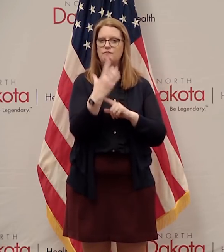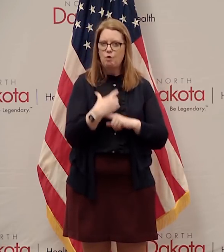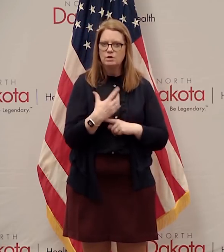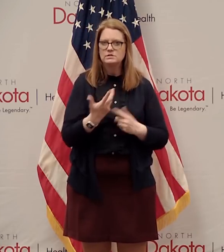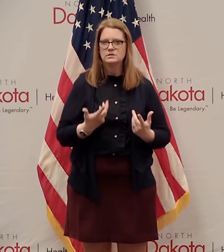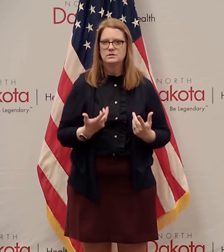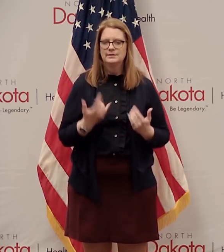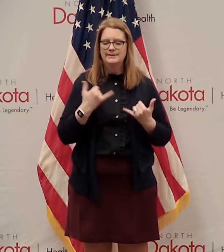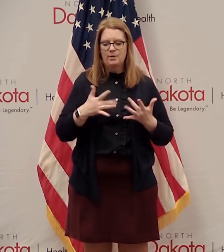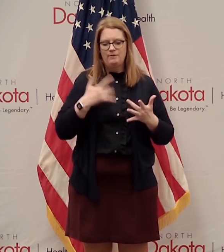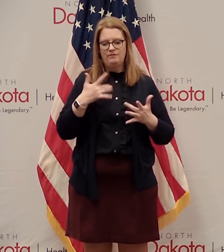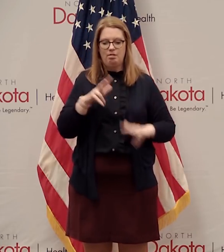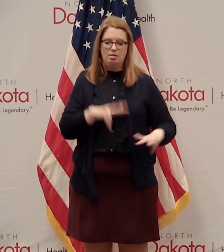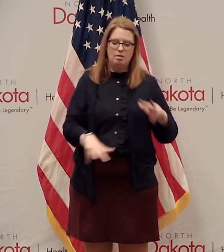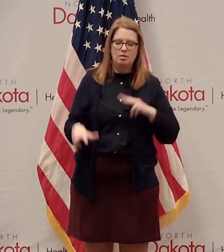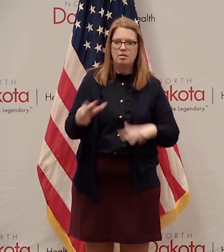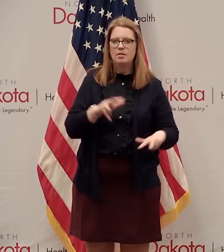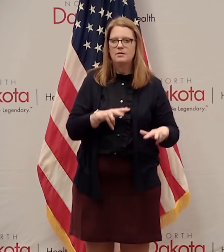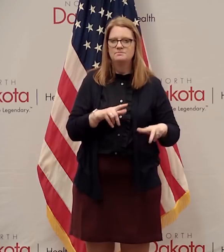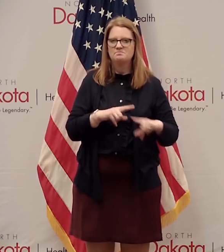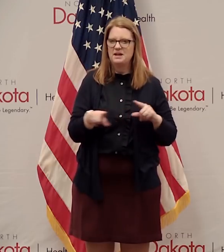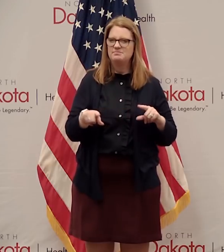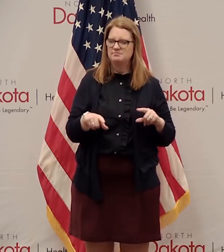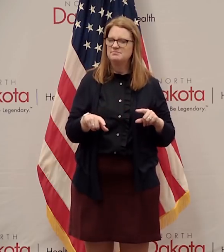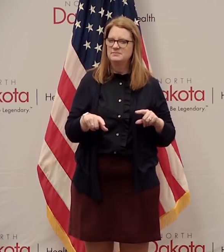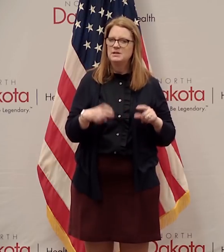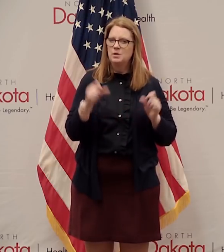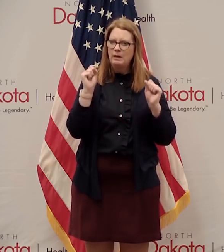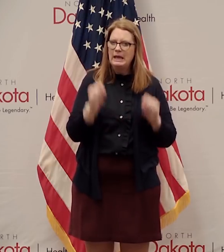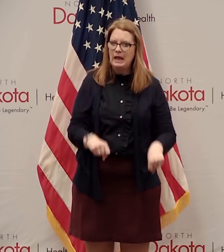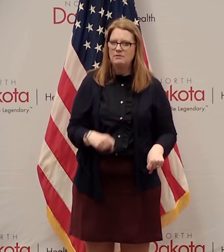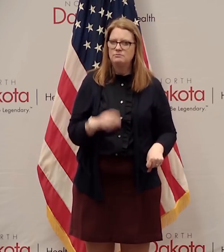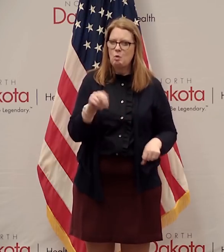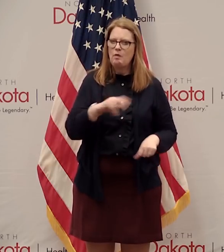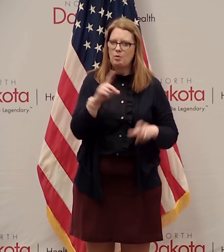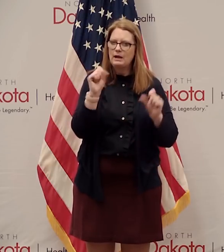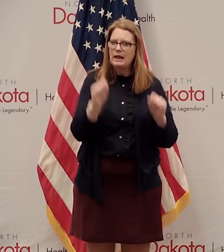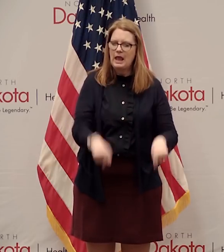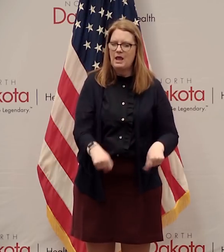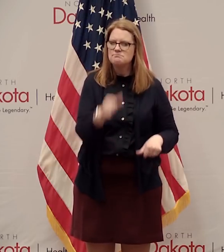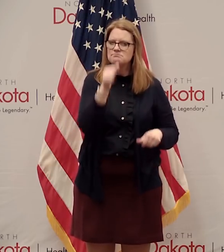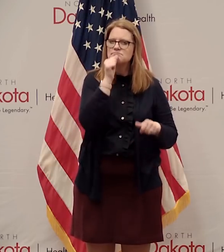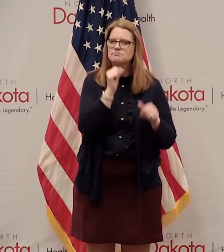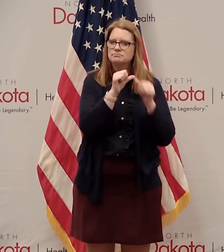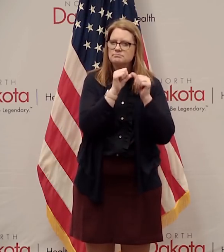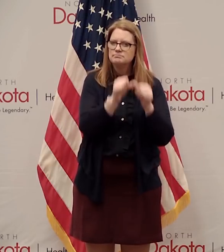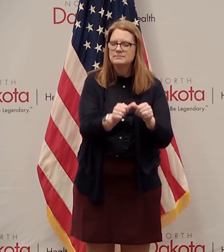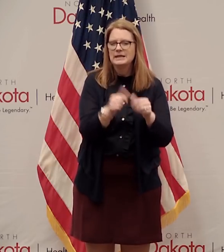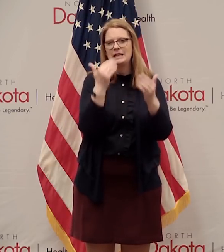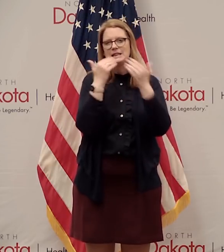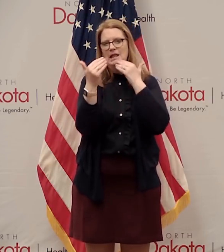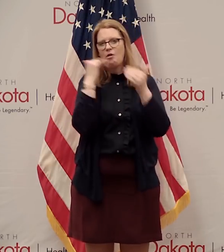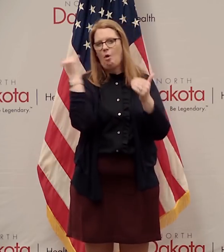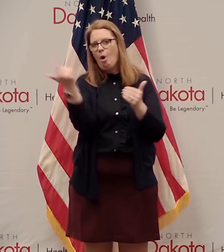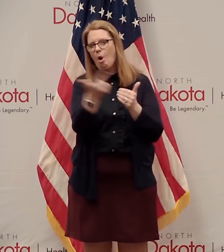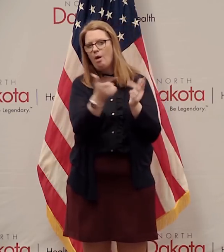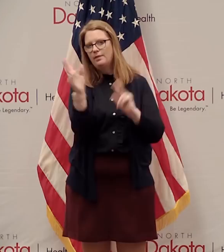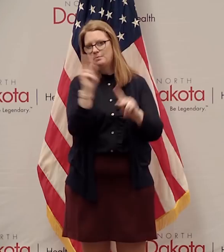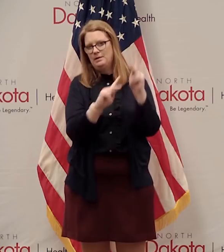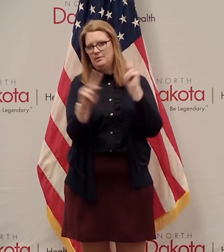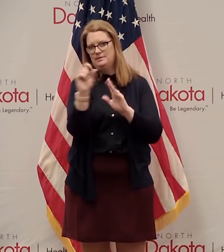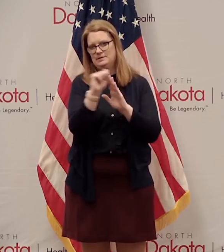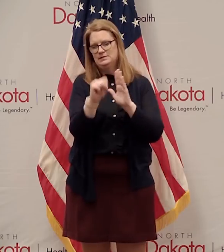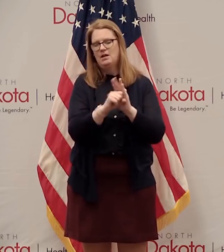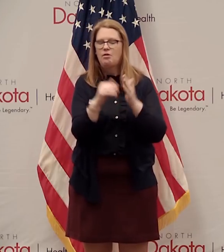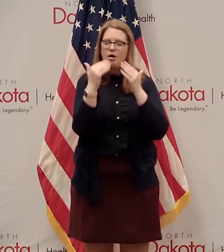of discomfort. But I know that if any state is going to come through it, it's going to be North Dakota. And again, I want to thank all the citizens of the state for